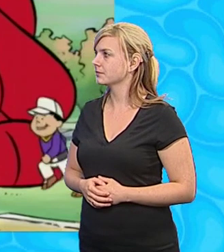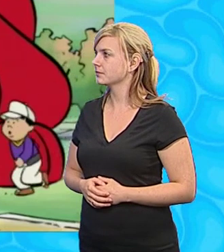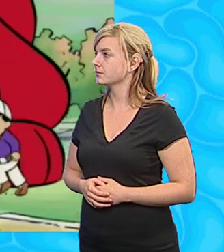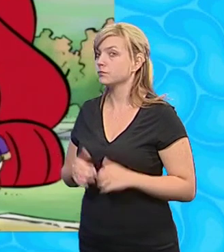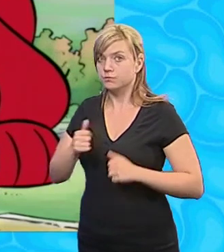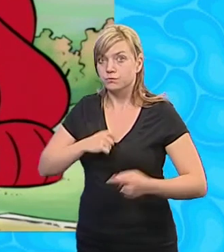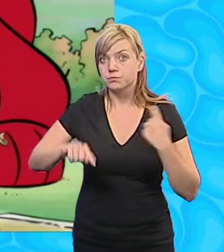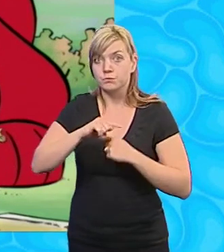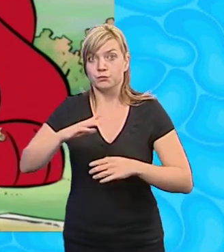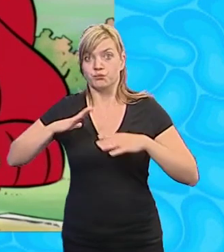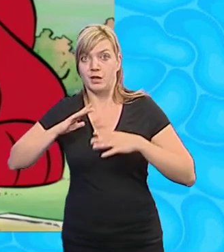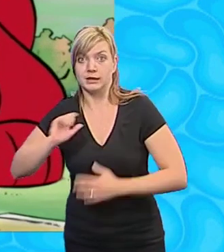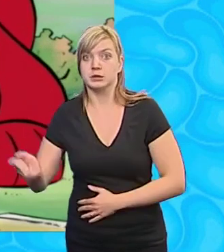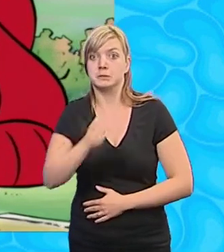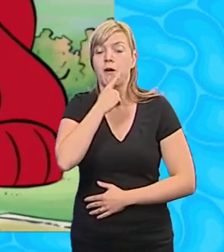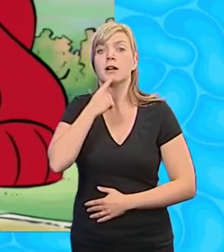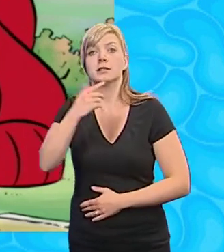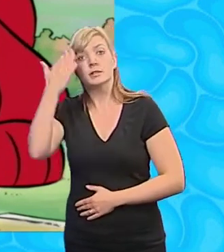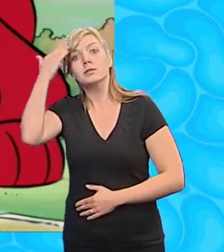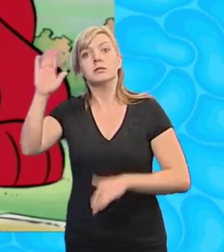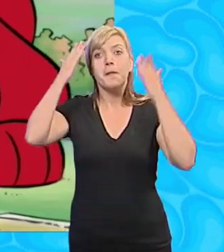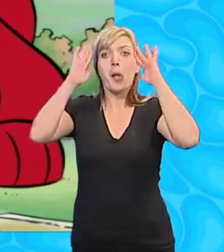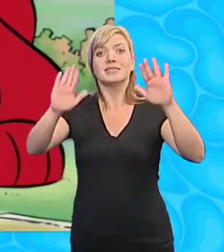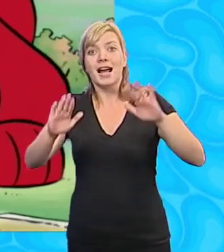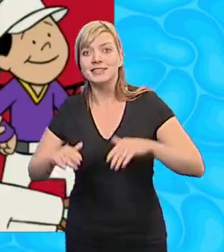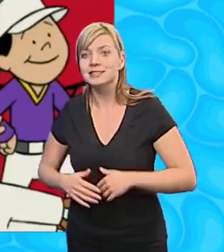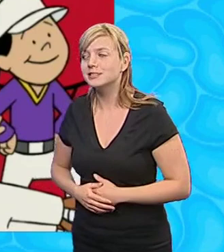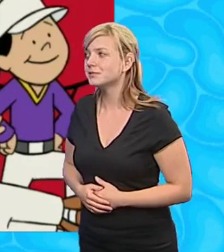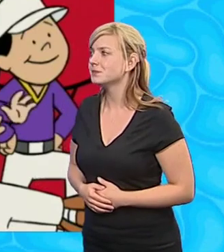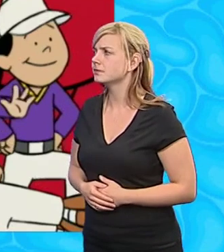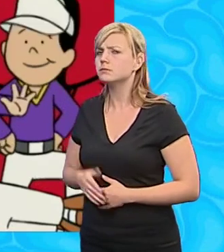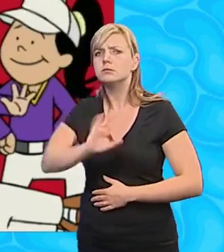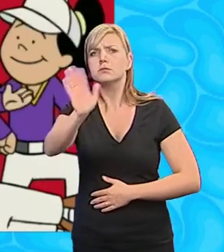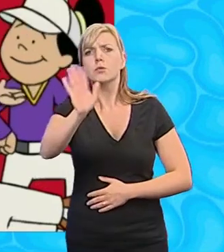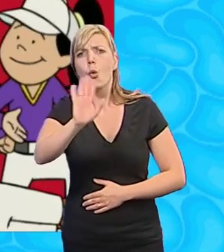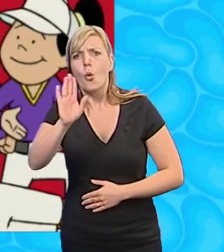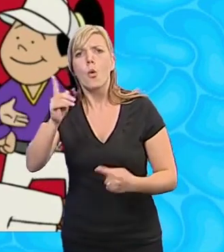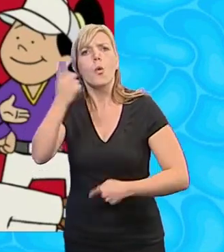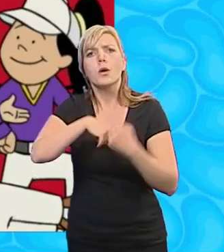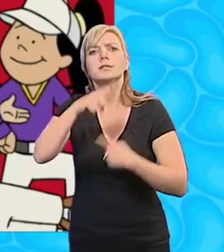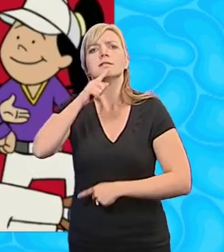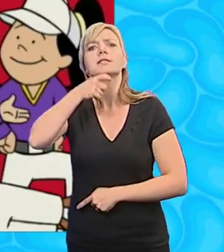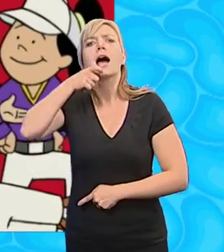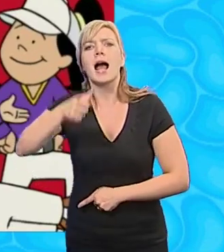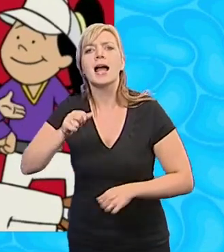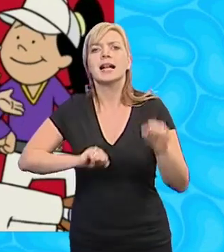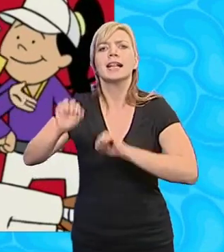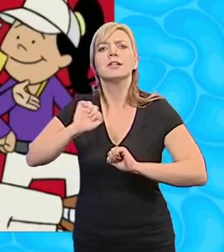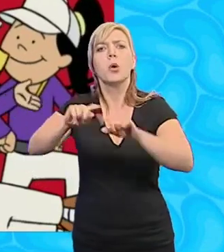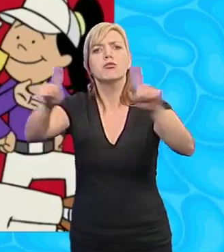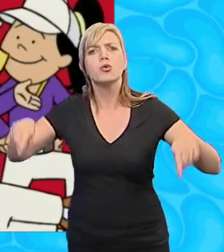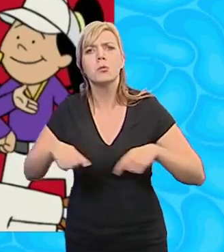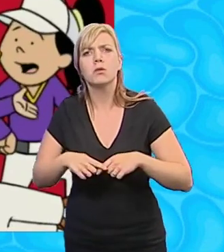Okay, everyone. Smile and say summer holidays. No, wait. Everyone smile and say clean